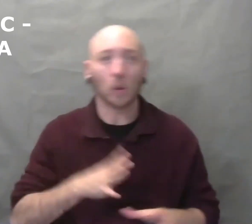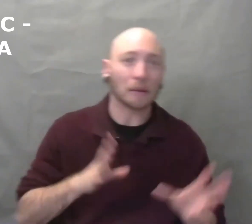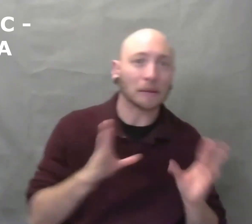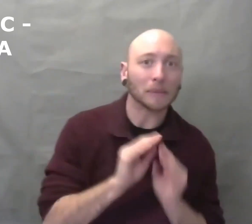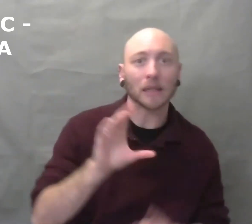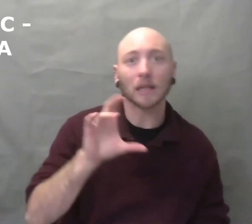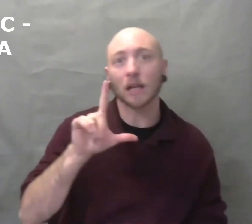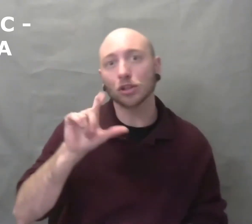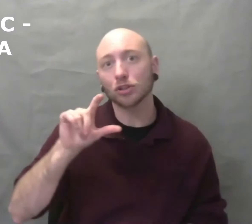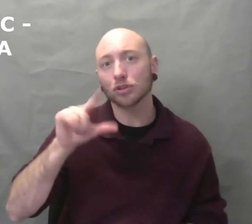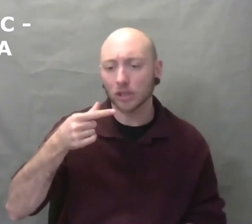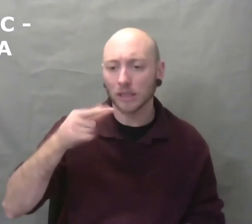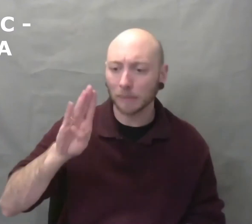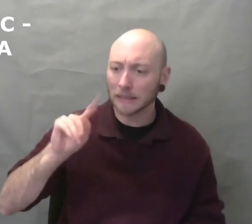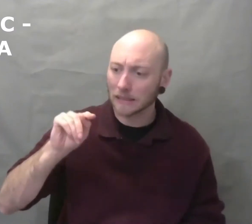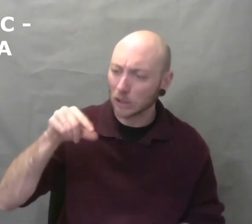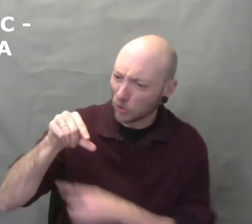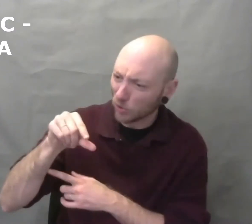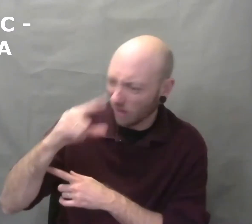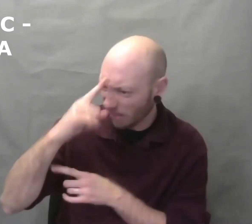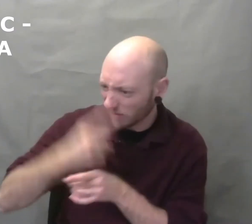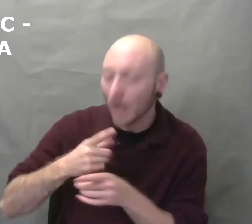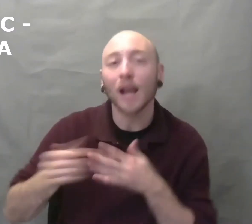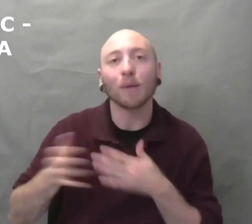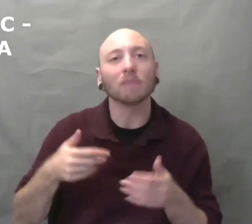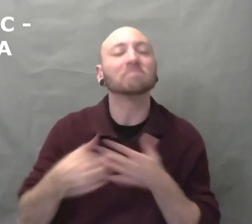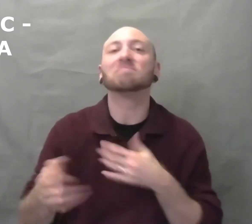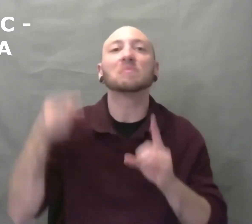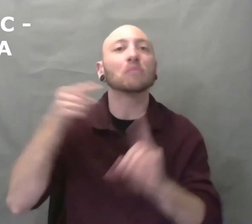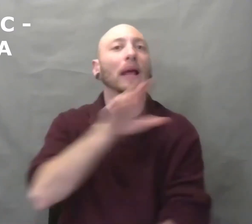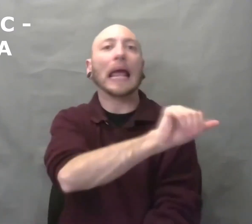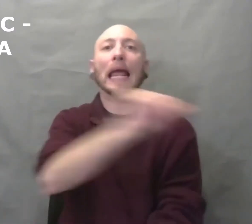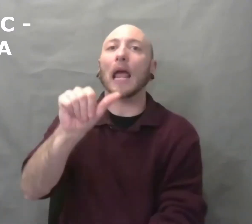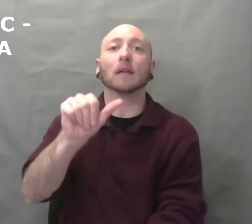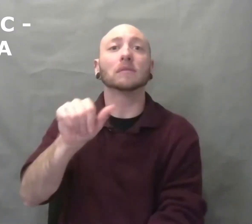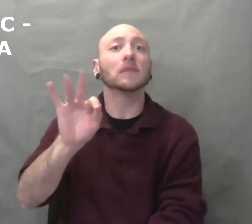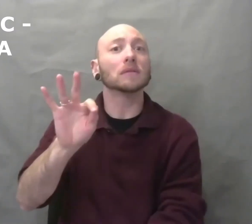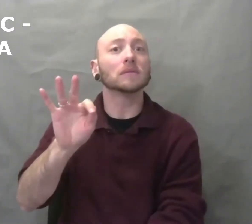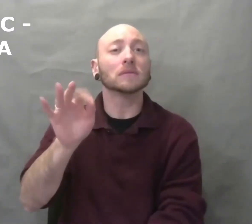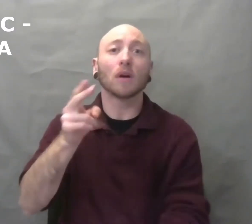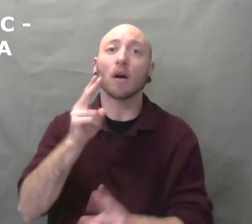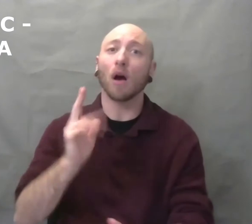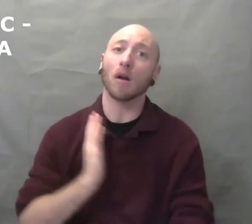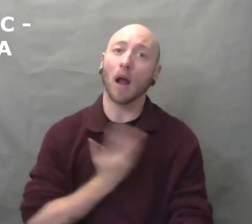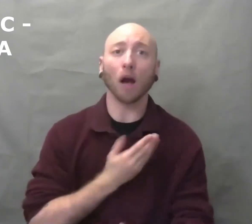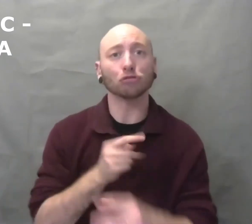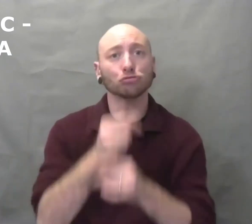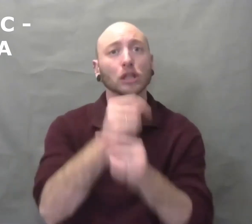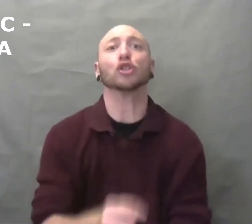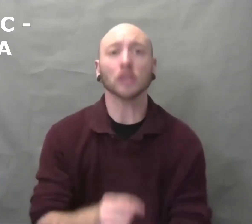LGBTQ. I think I said that right. It doesn't matter. AA is AA, and if they're going to honor their traditions and what we stand for, they're going to let